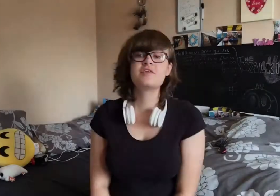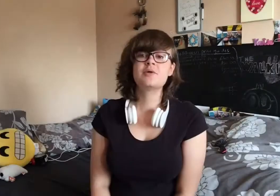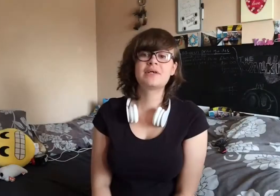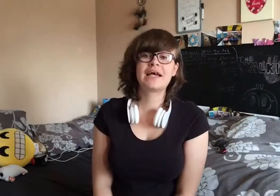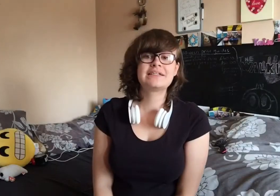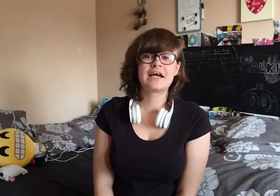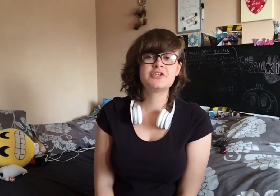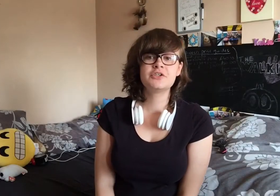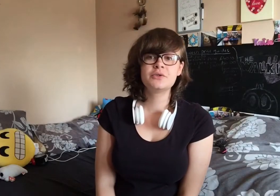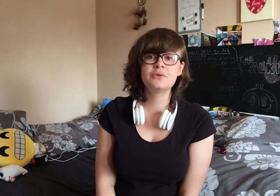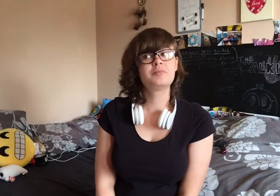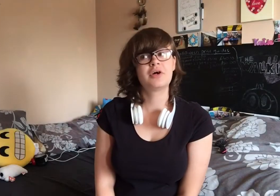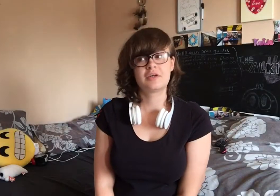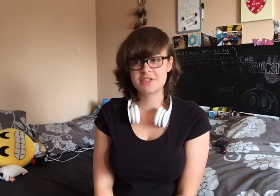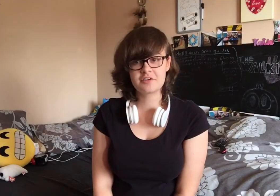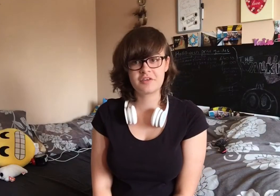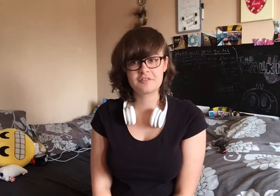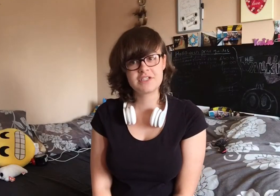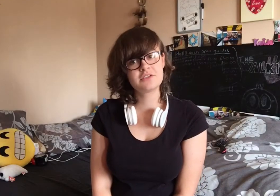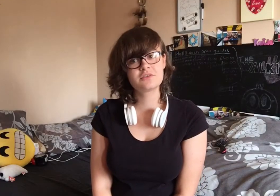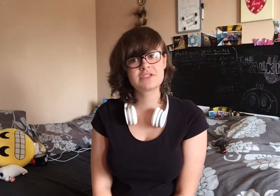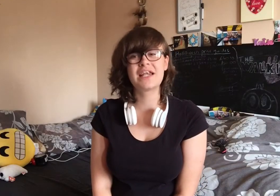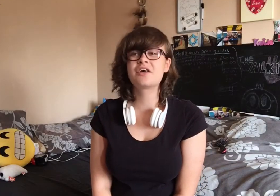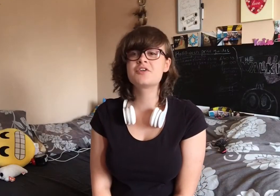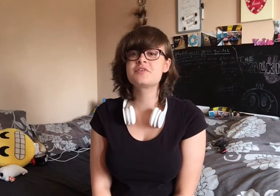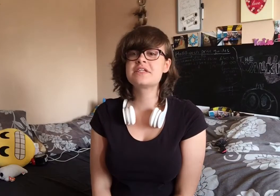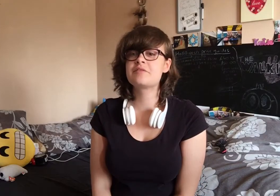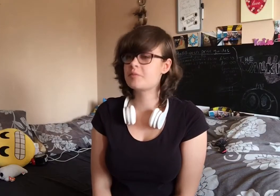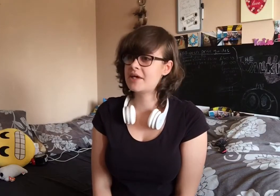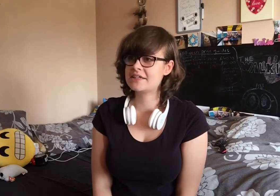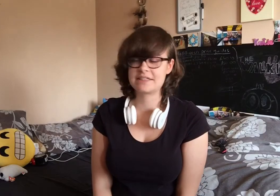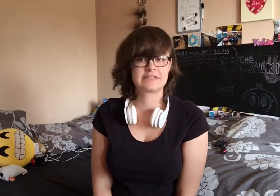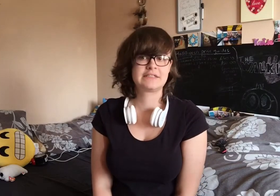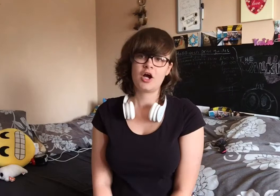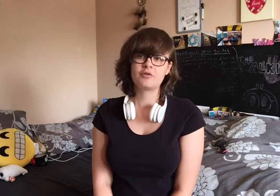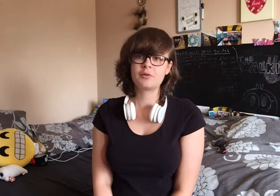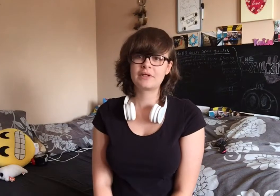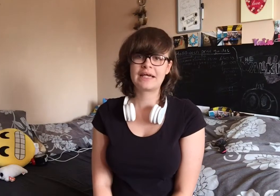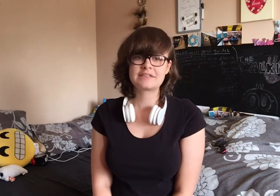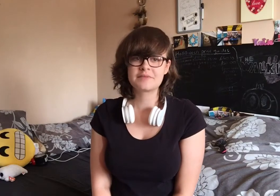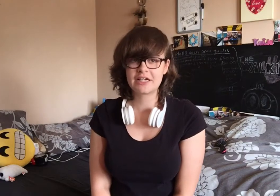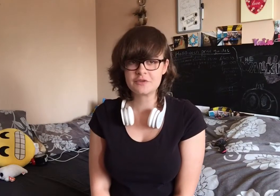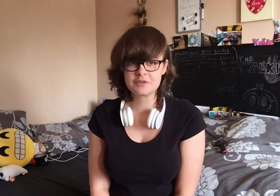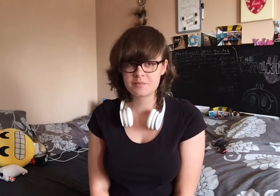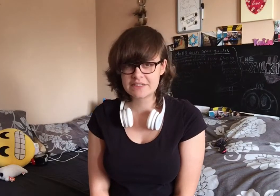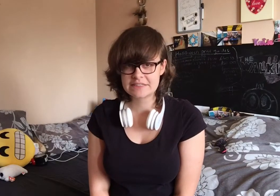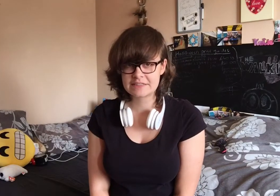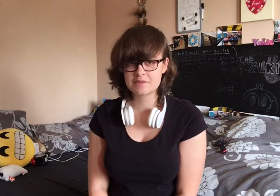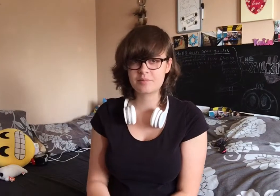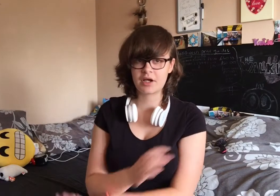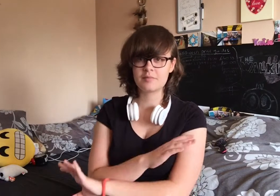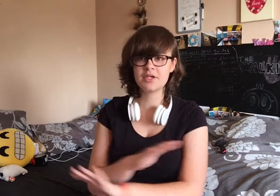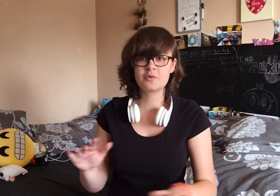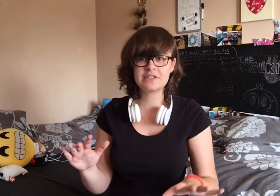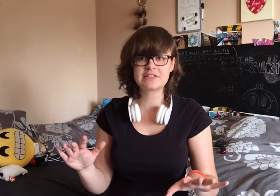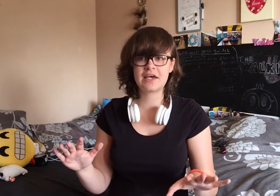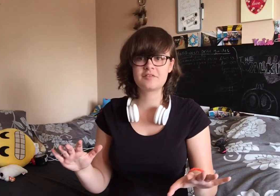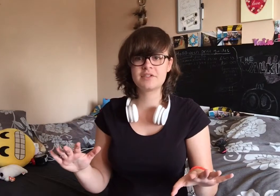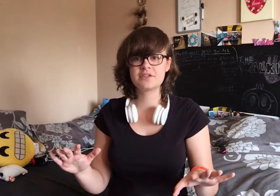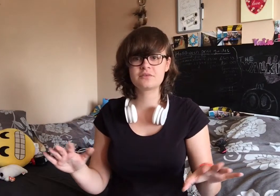want to get a tattoo, but I'm terrified of needles, and that goes for the same for piercings. I really want to get some tattoos and piercings, but I'm equally scared of needles.